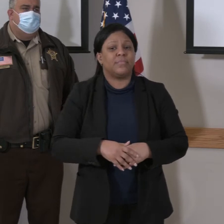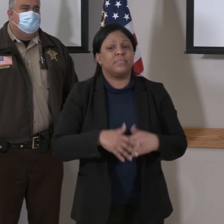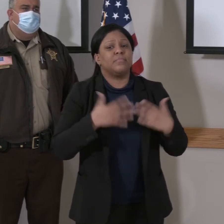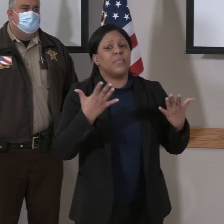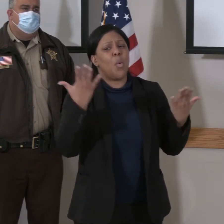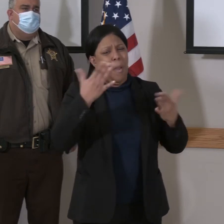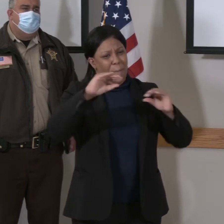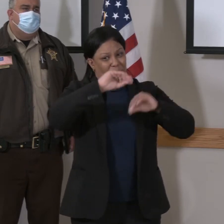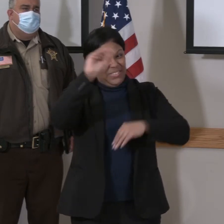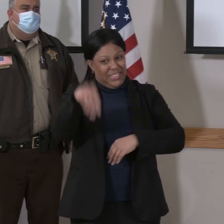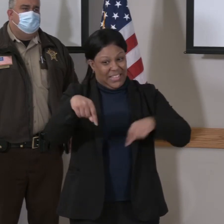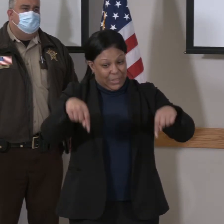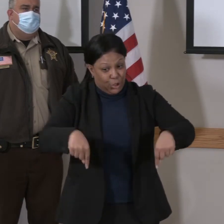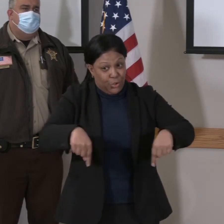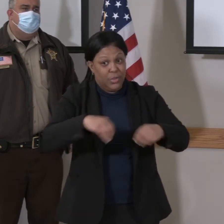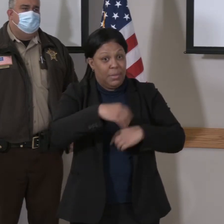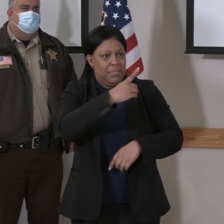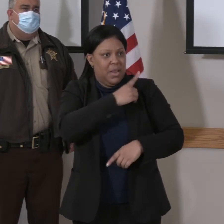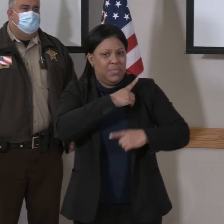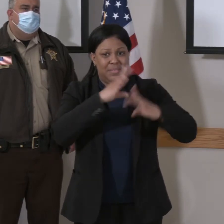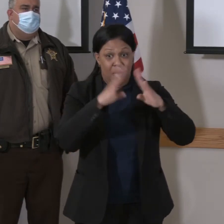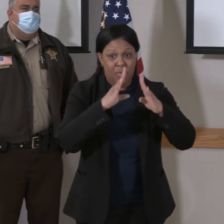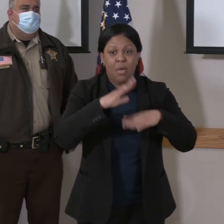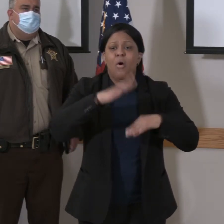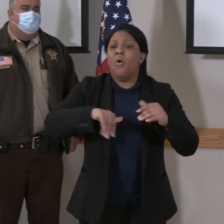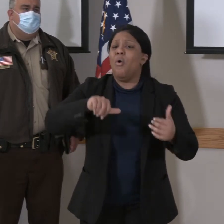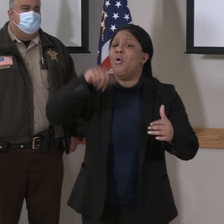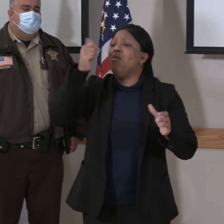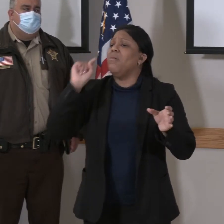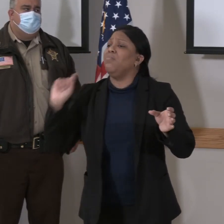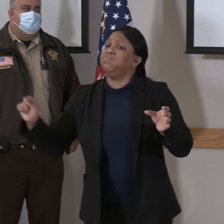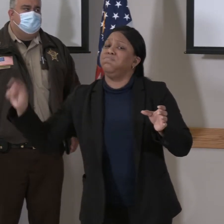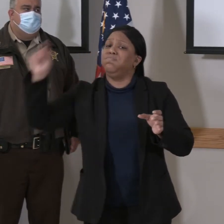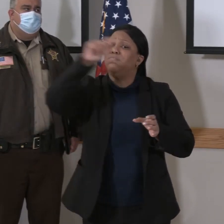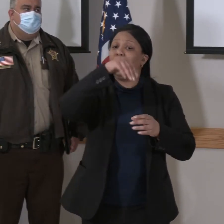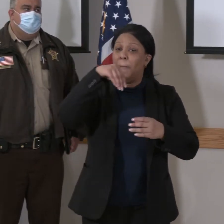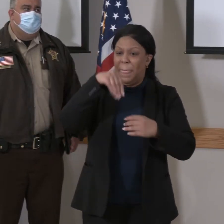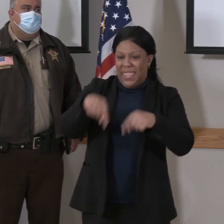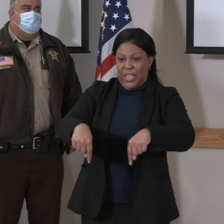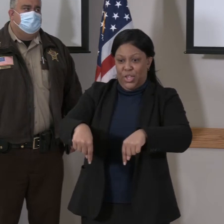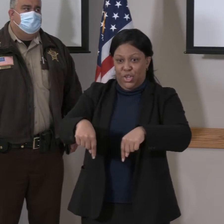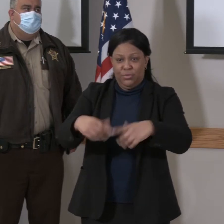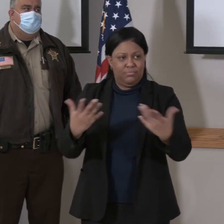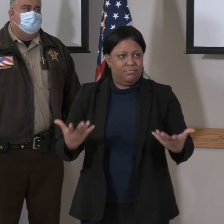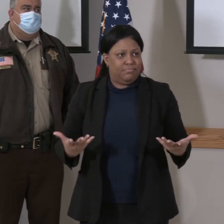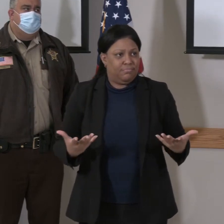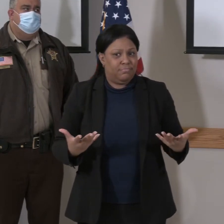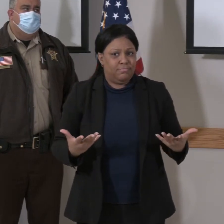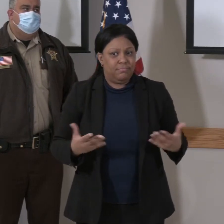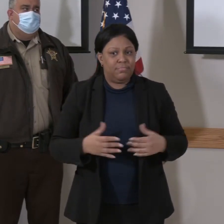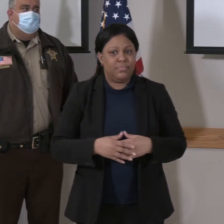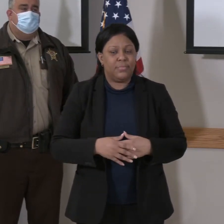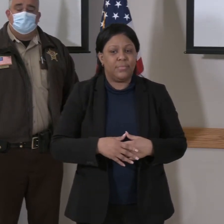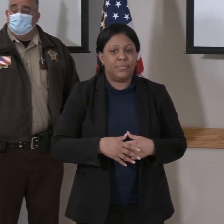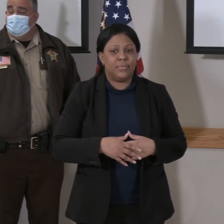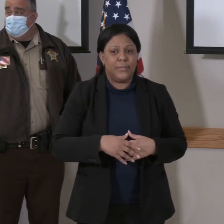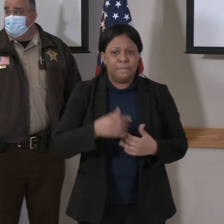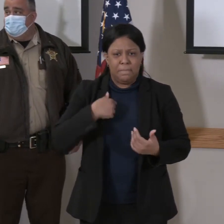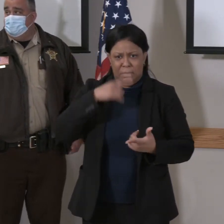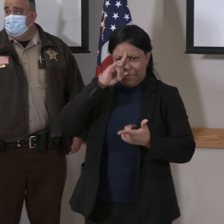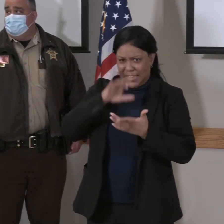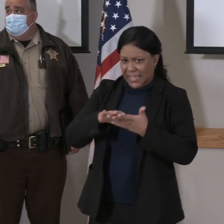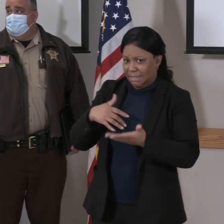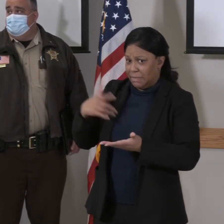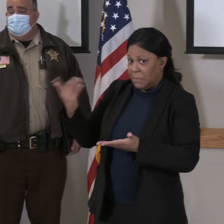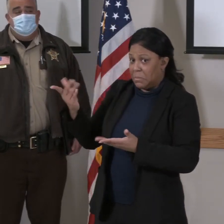in downtown Minneapolis versus elsewhere in the Twin Cities metro? I believe, and General Menke, you may be